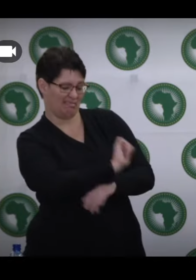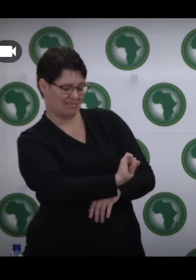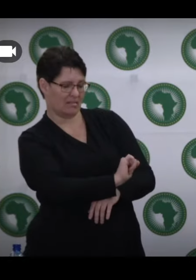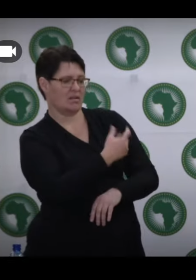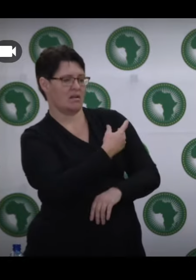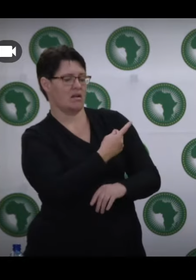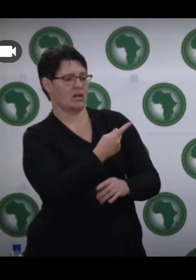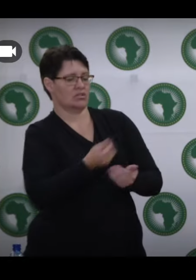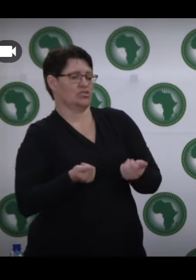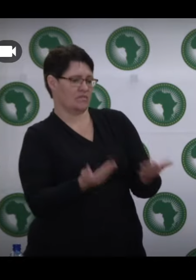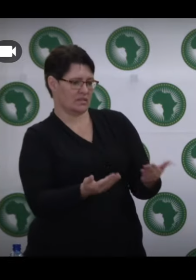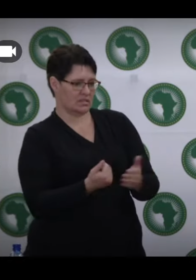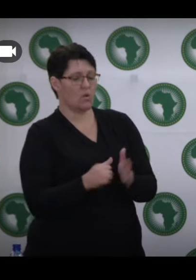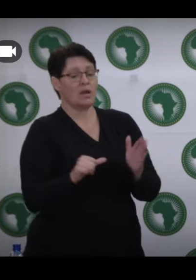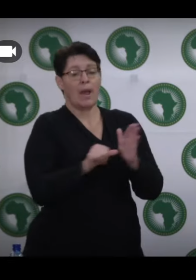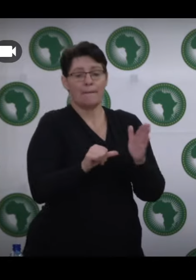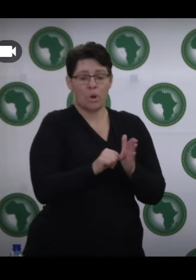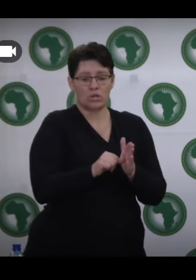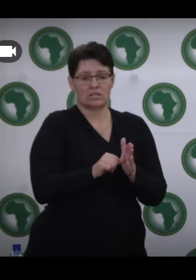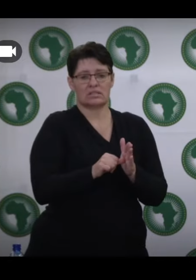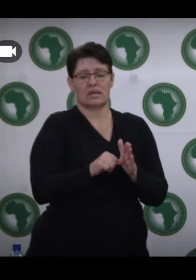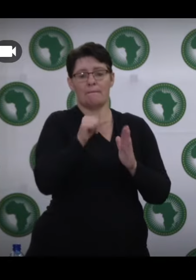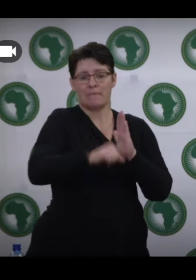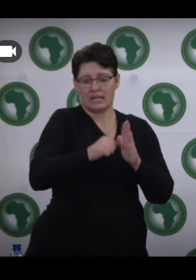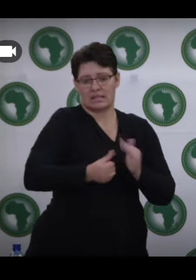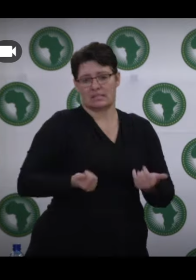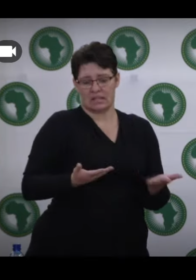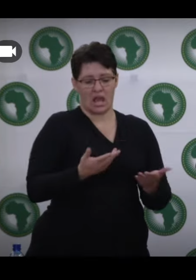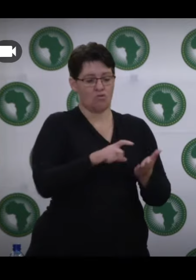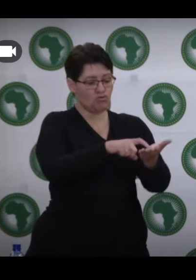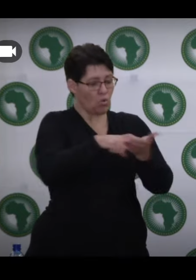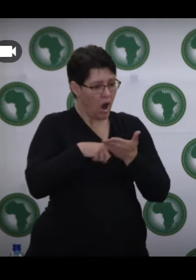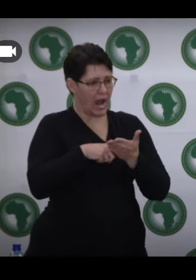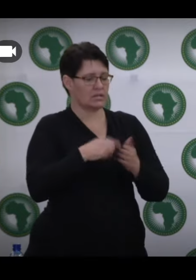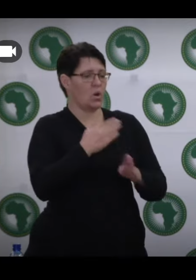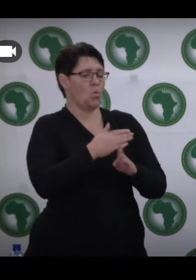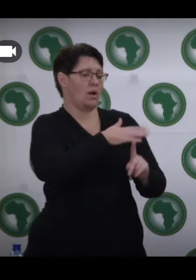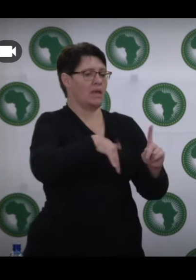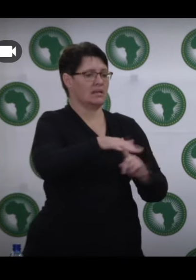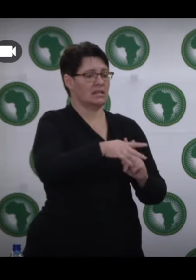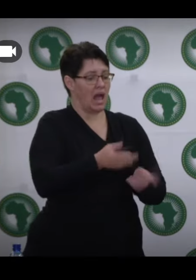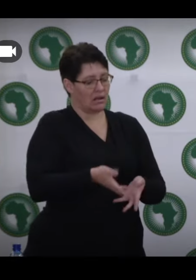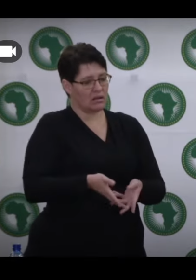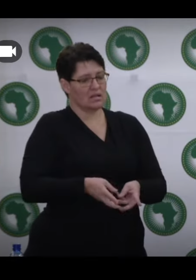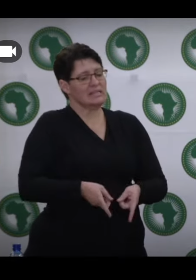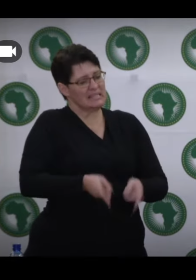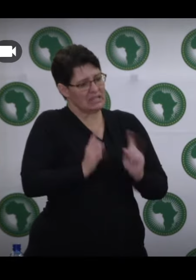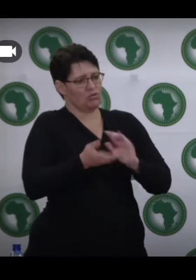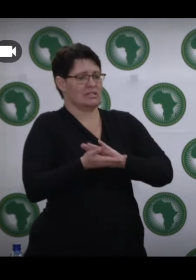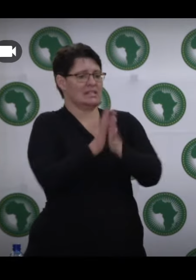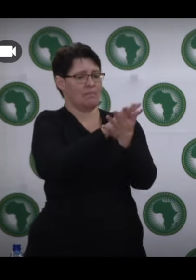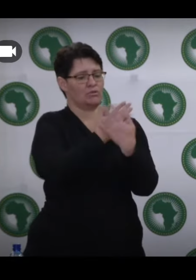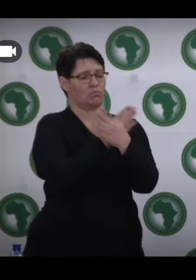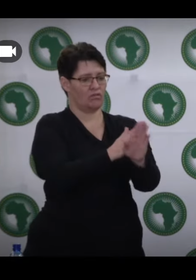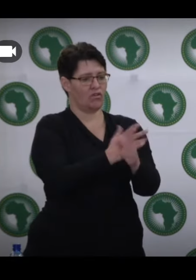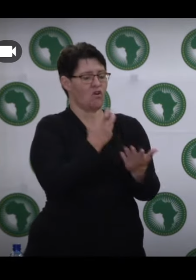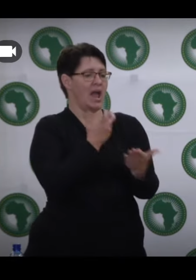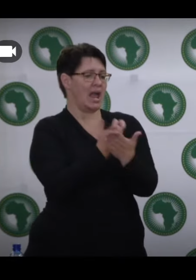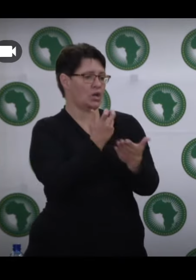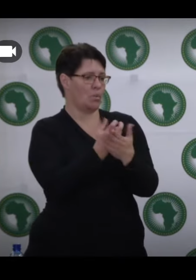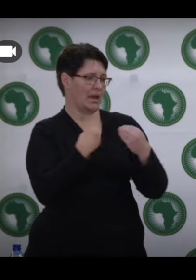key maintenance systems required at workplaces to avoid serious damage to